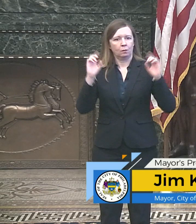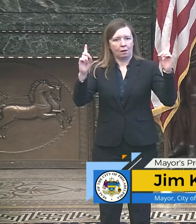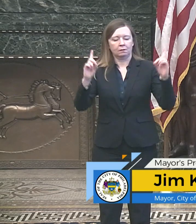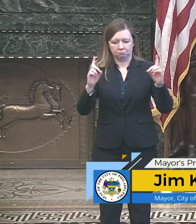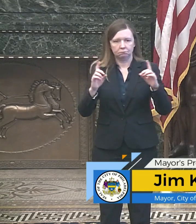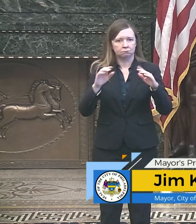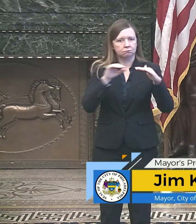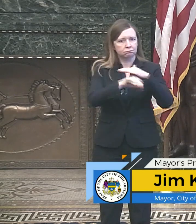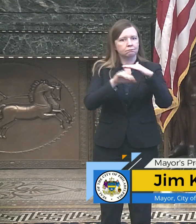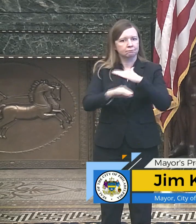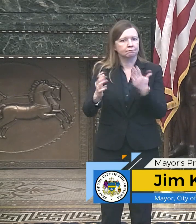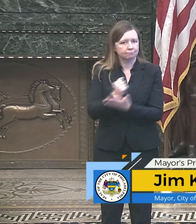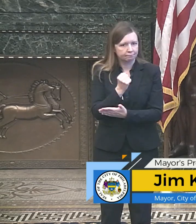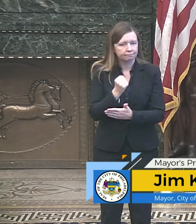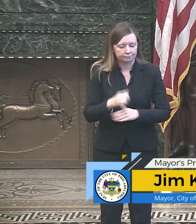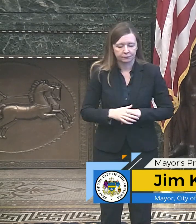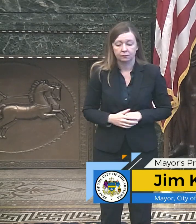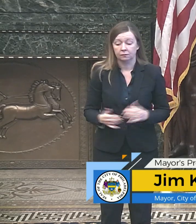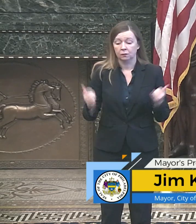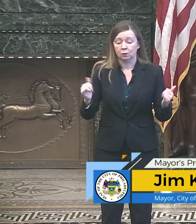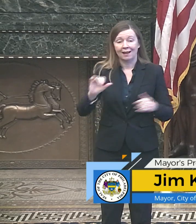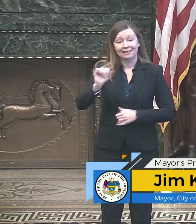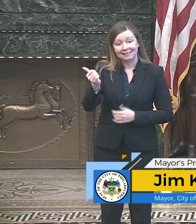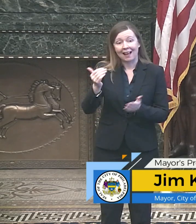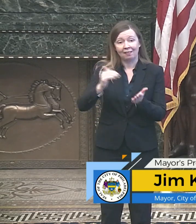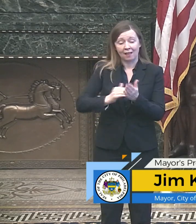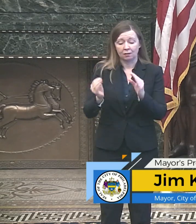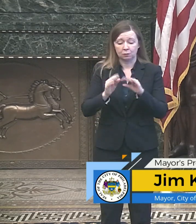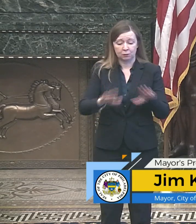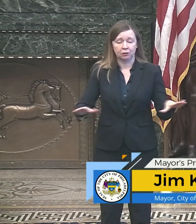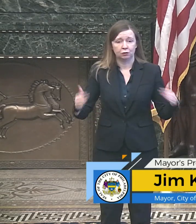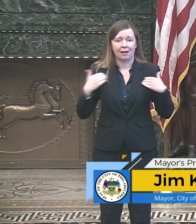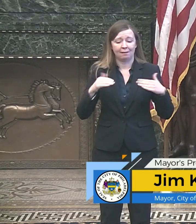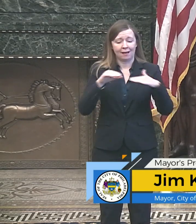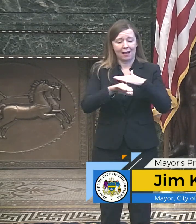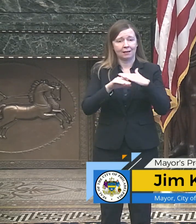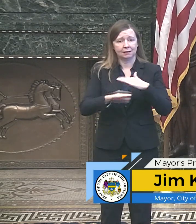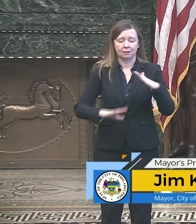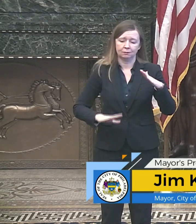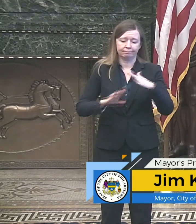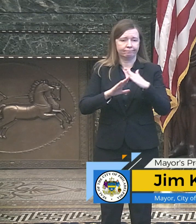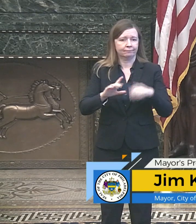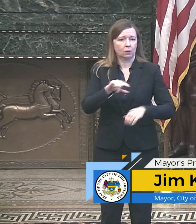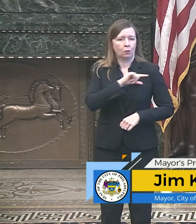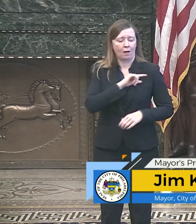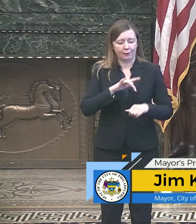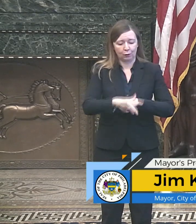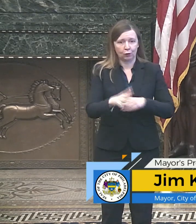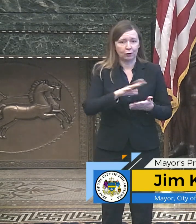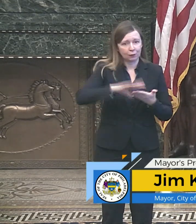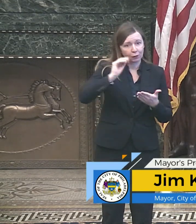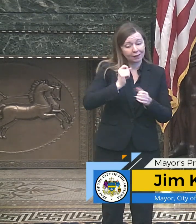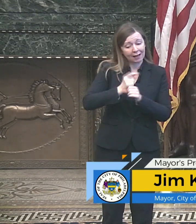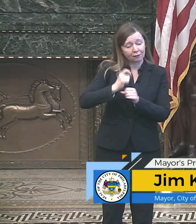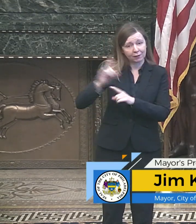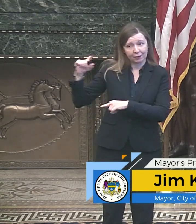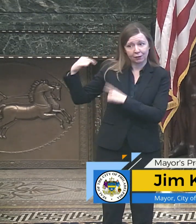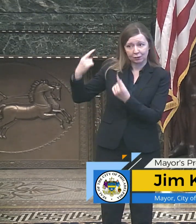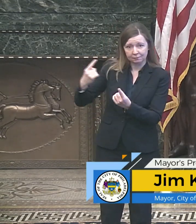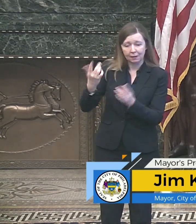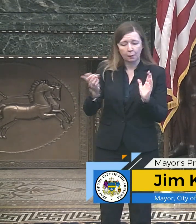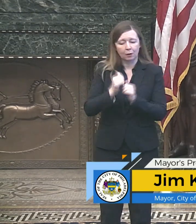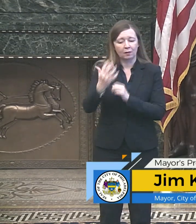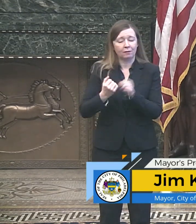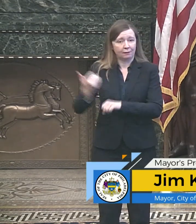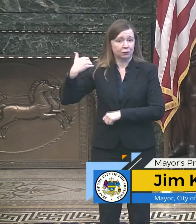learning. Today, 10,000 more children have access to high-quality early learning each year than they did just 5